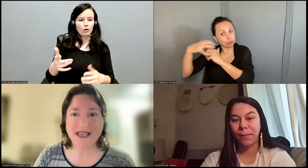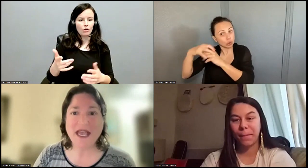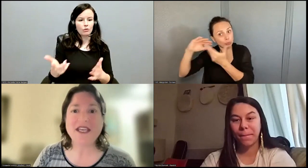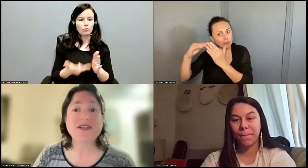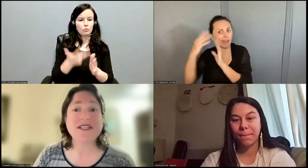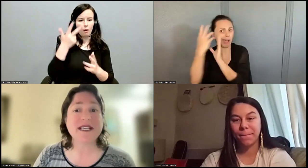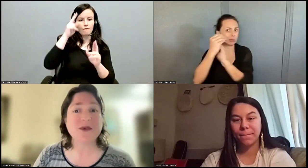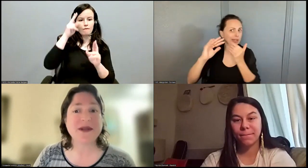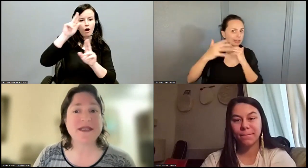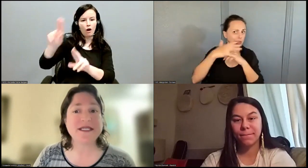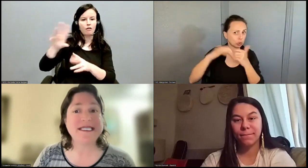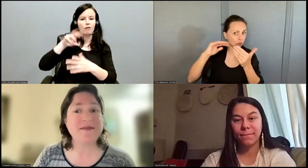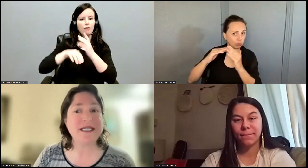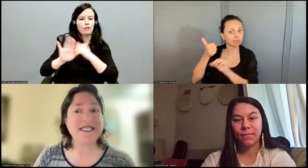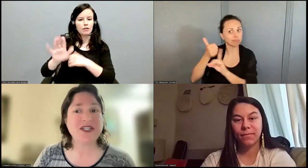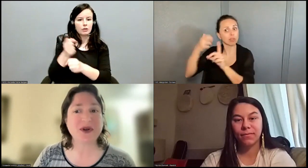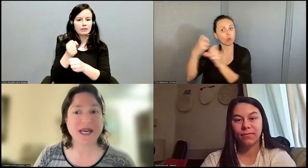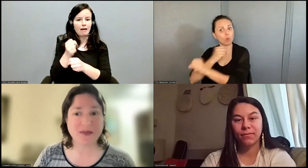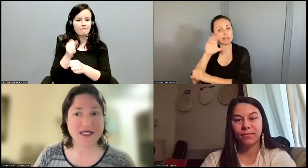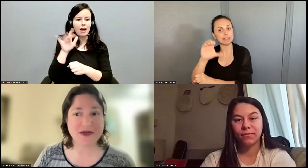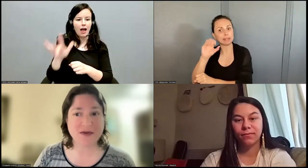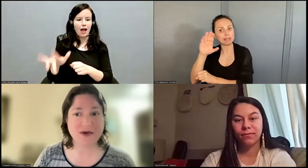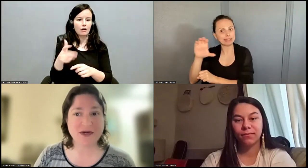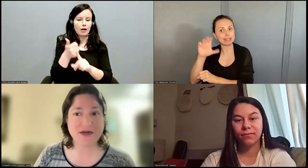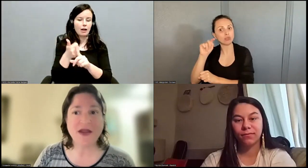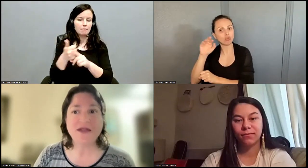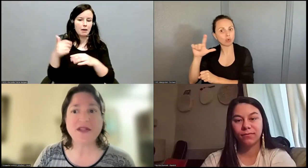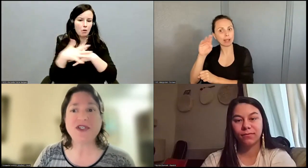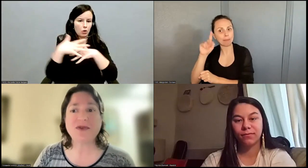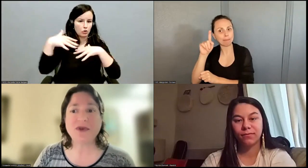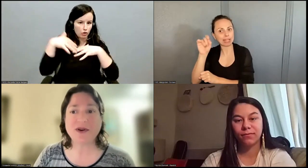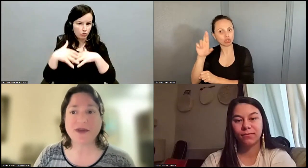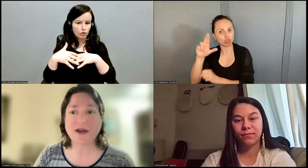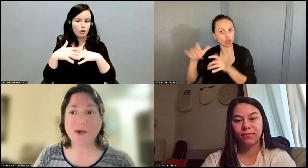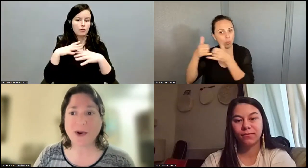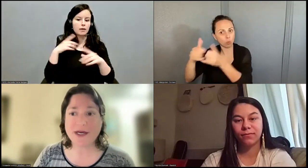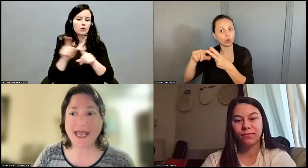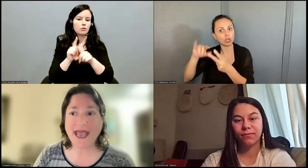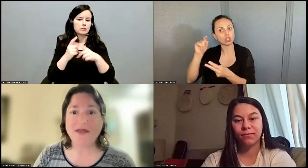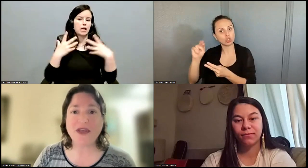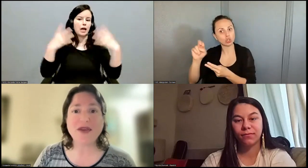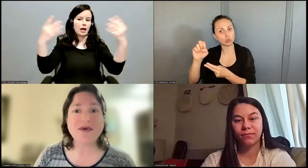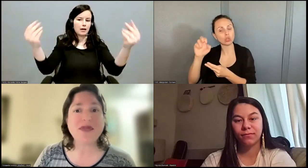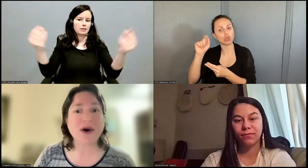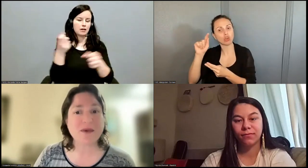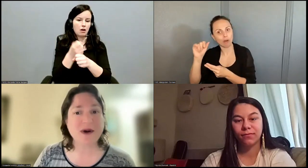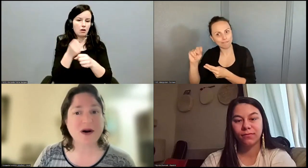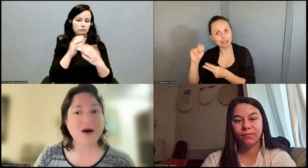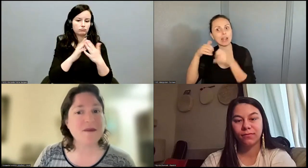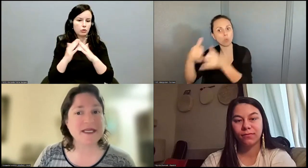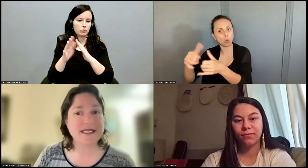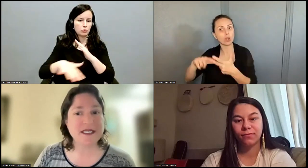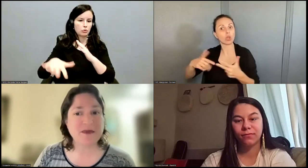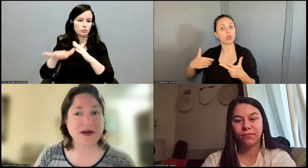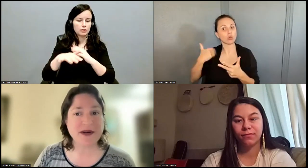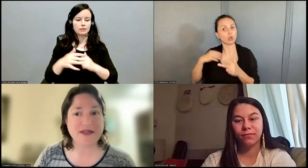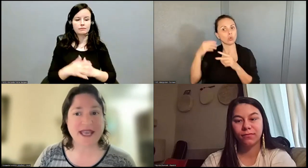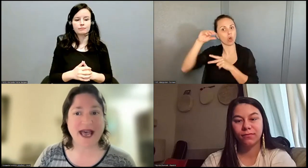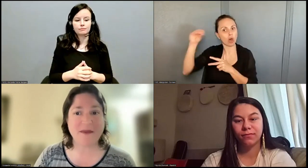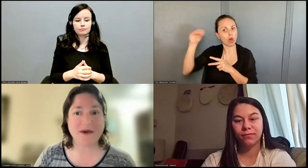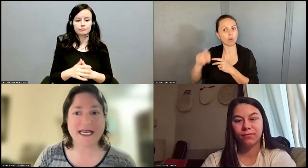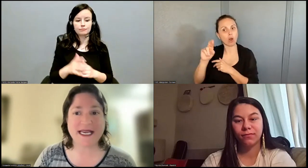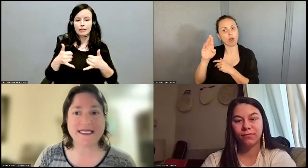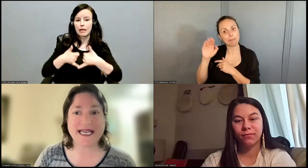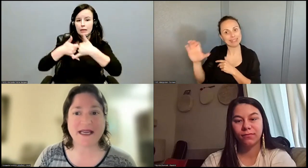communities. Kirsten has won the CBC Trailblazer Award, the June Gervin Award, and the Youth Ottawa RBC Spirit